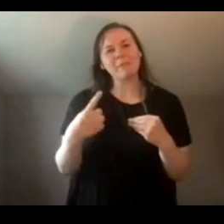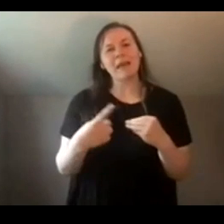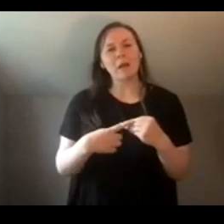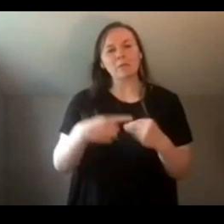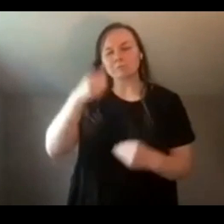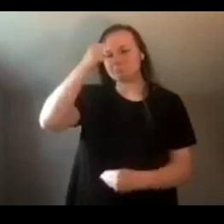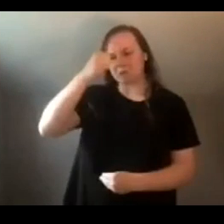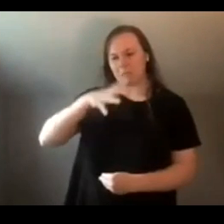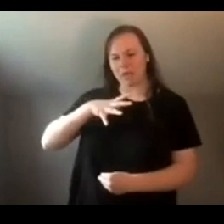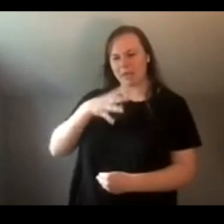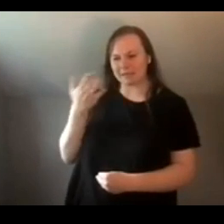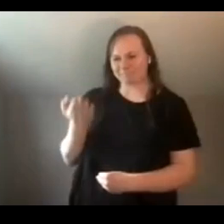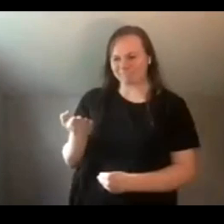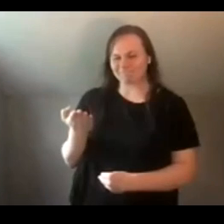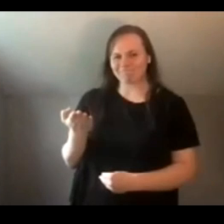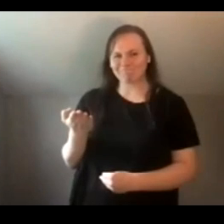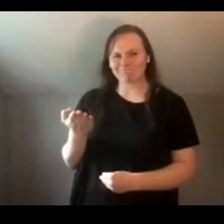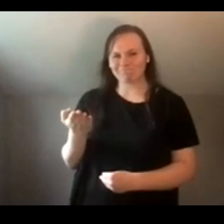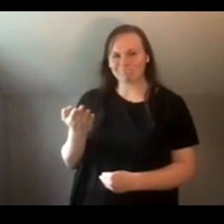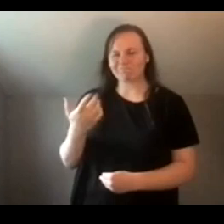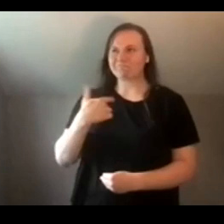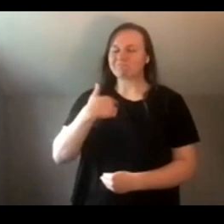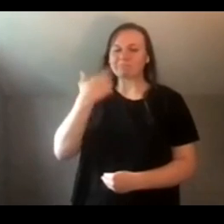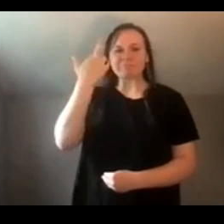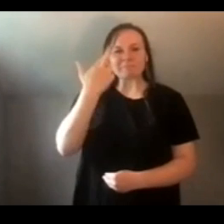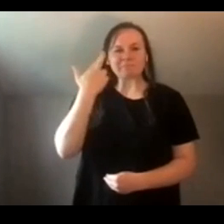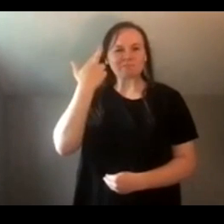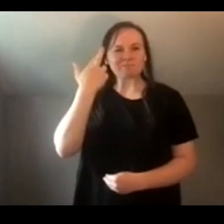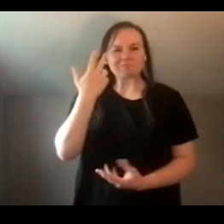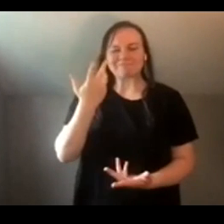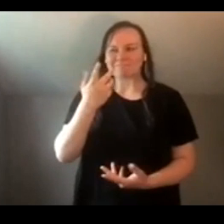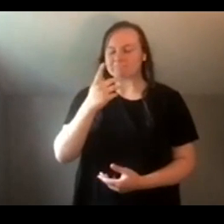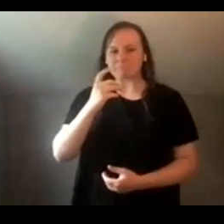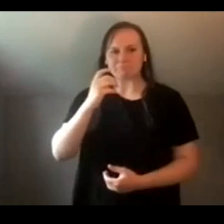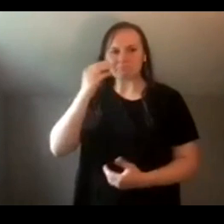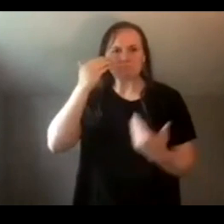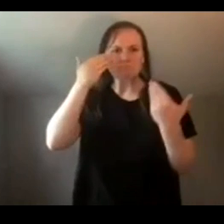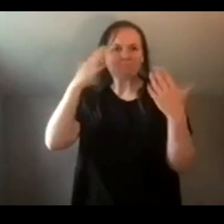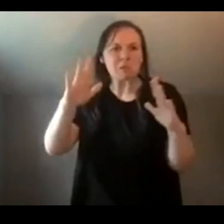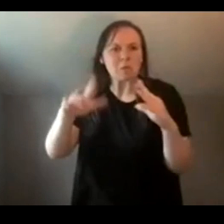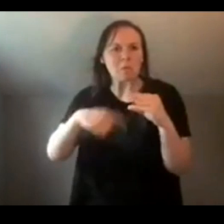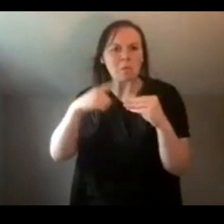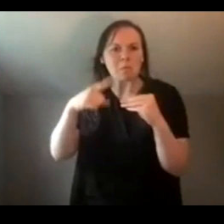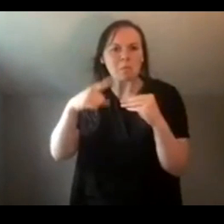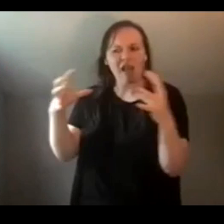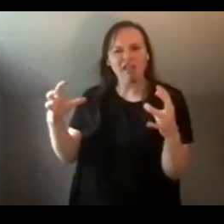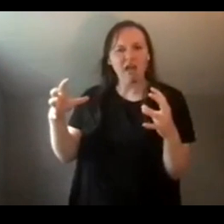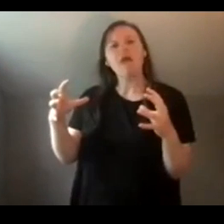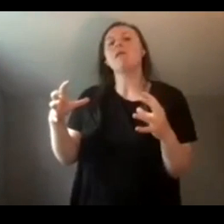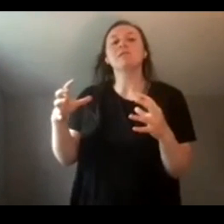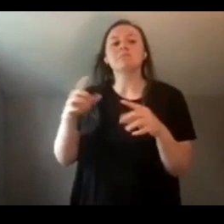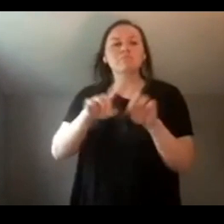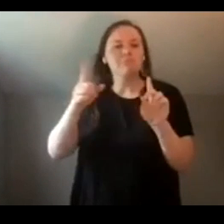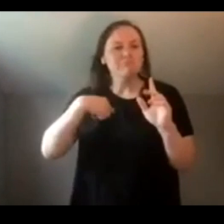man who I really didn't know much about. But let me begin with this.